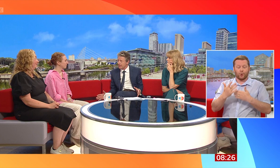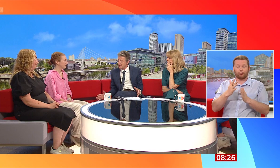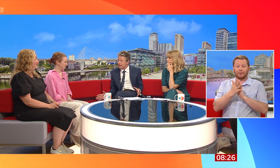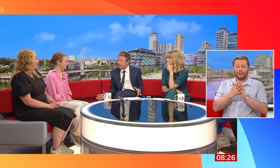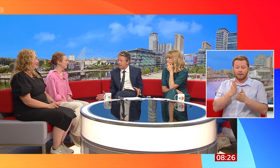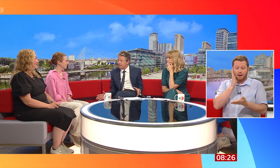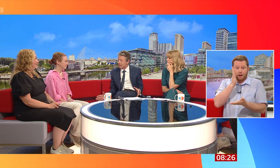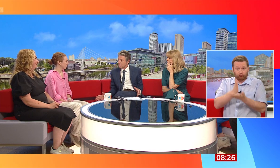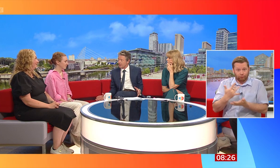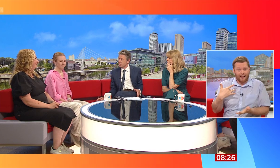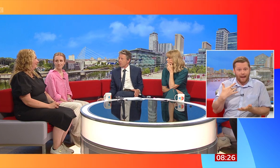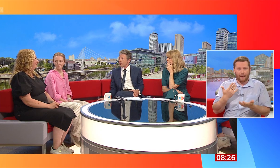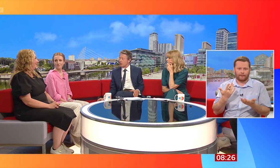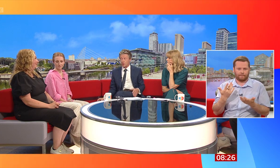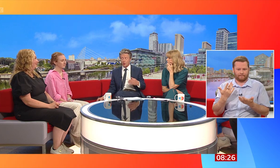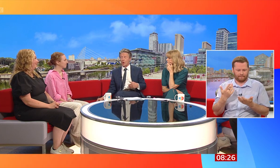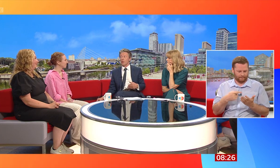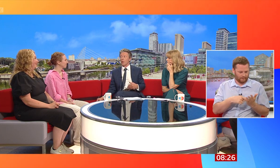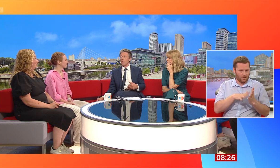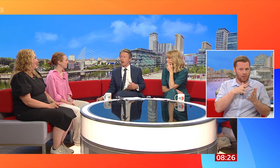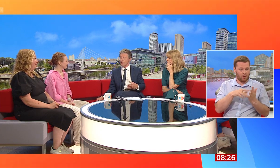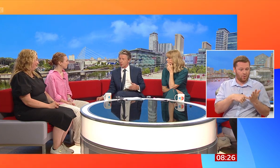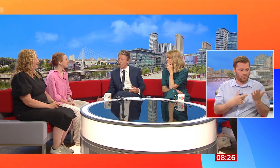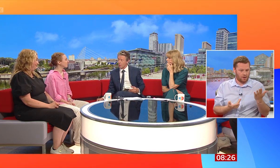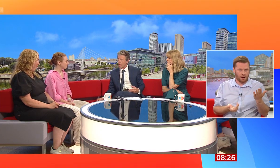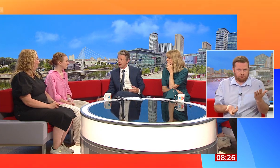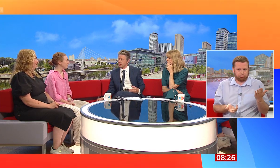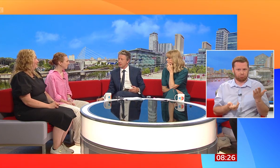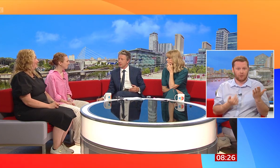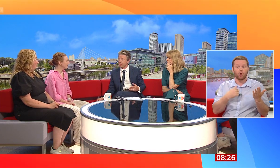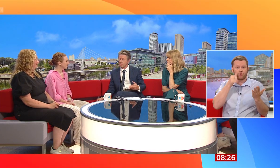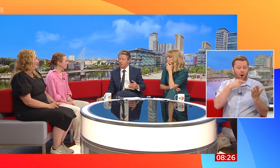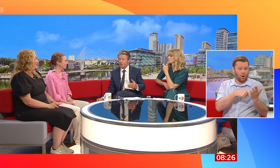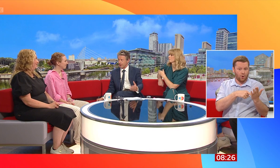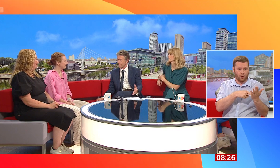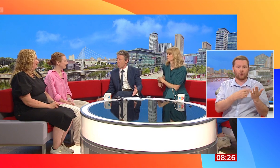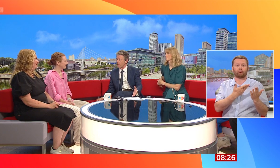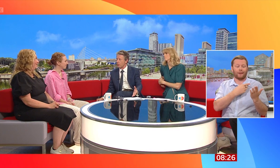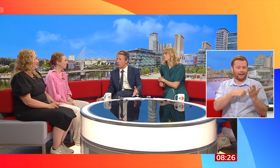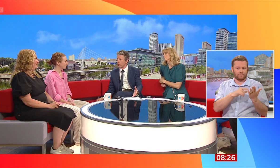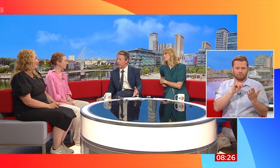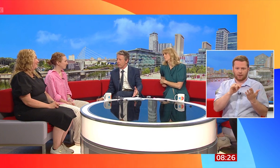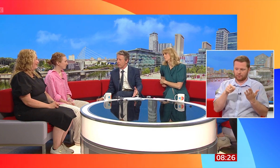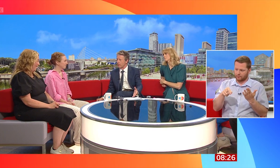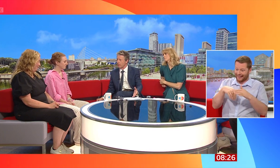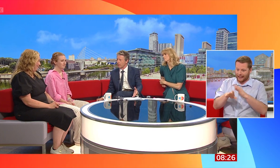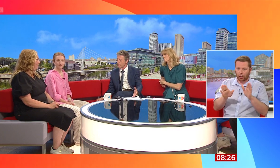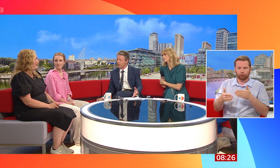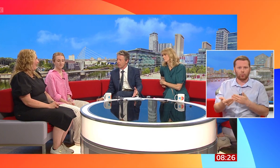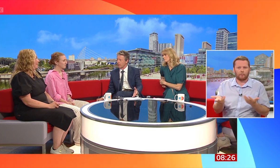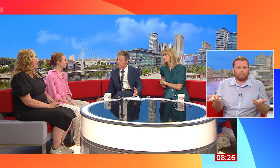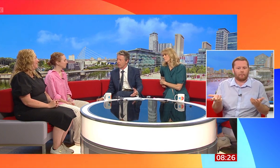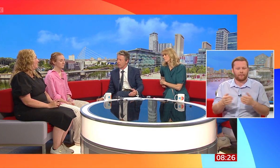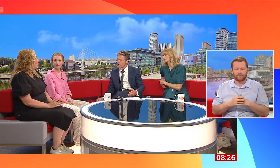practice, that doesn't mean much. You can know the law and you can know your rights, but there's no one in the room with you.